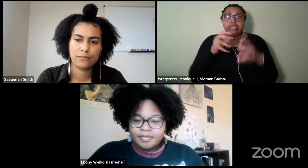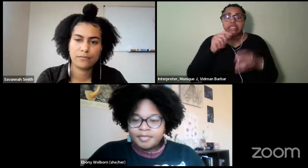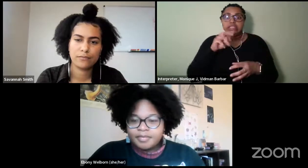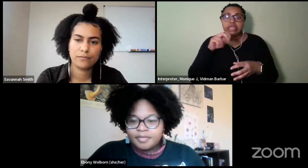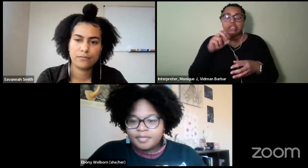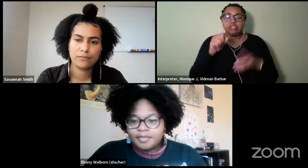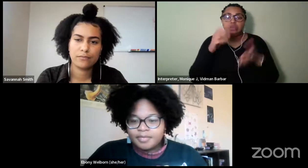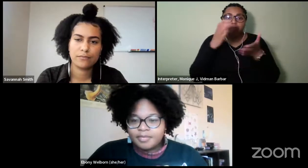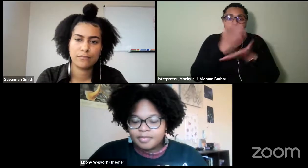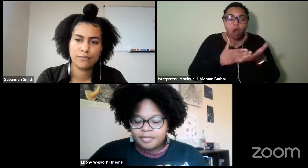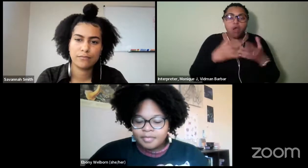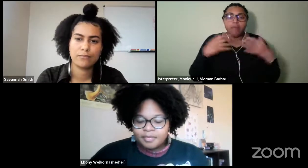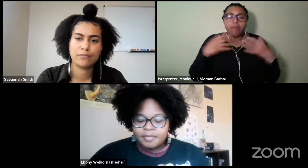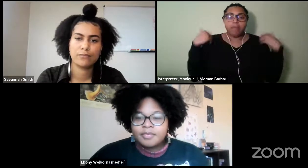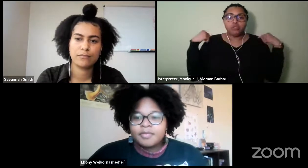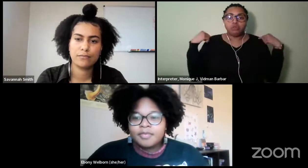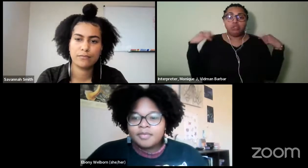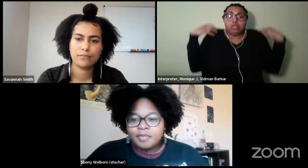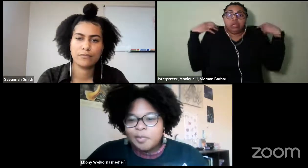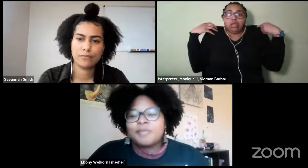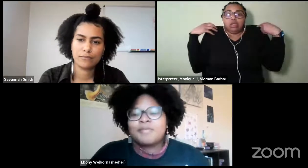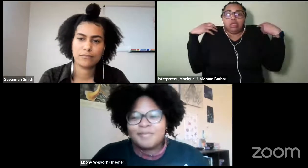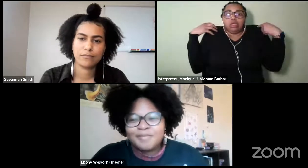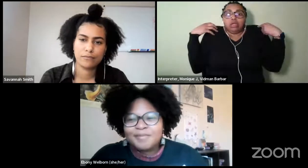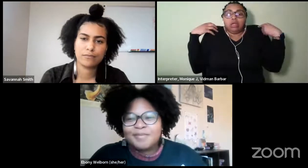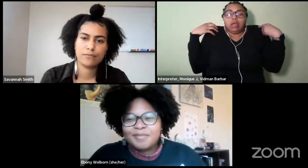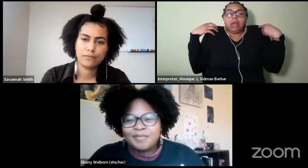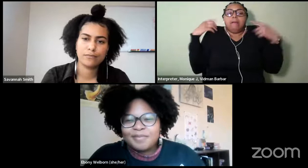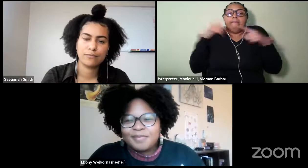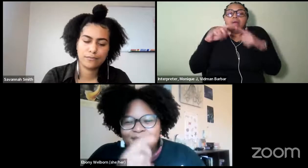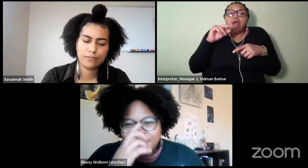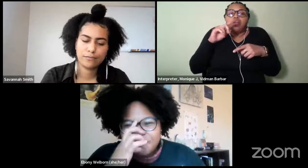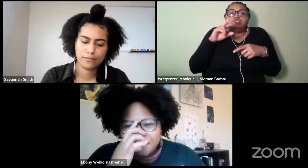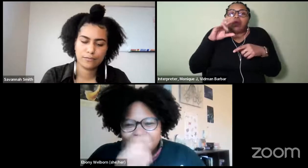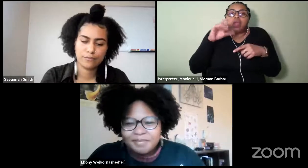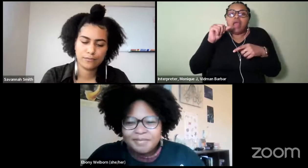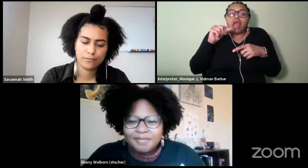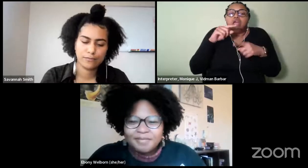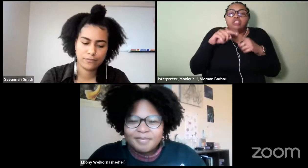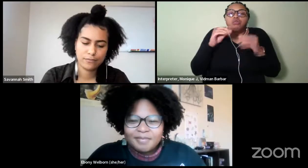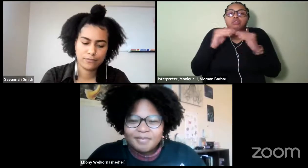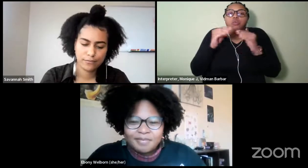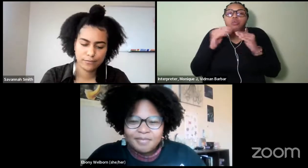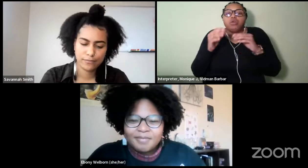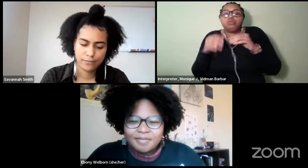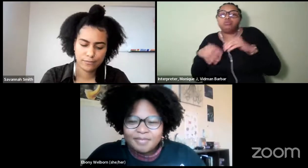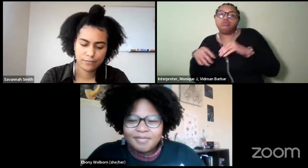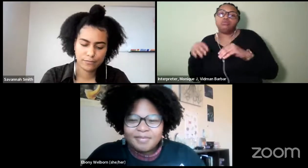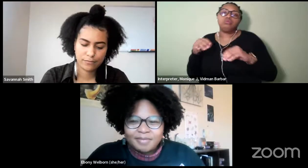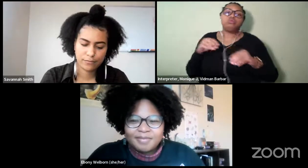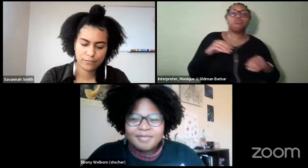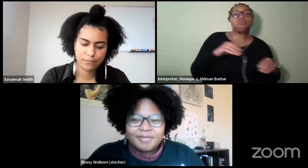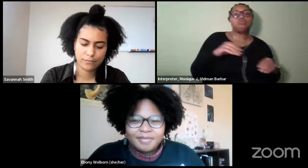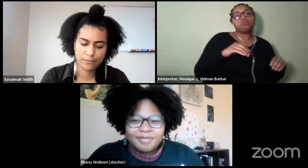more until it got to those positives. And you could tell that our body language just relaxed when we were at the good parts of the story.